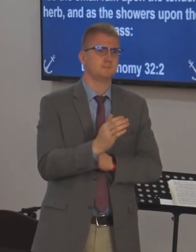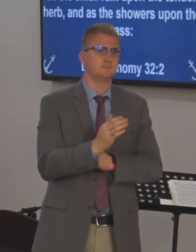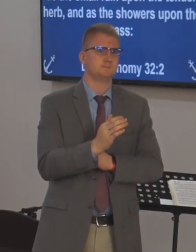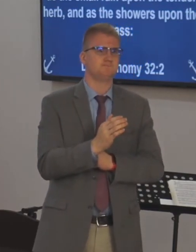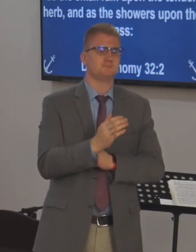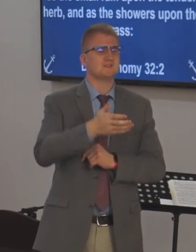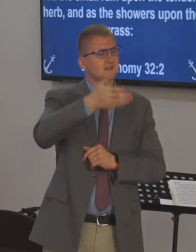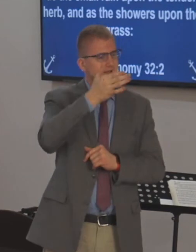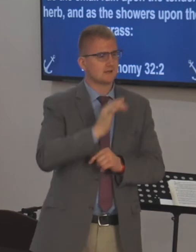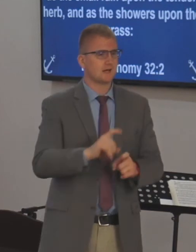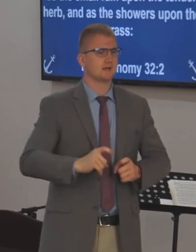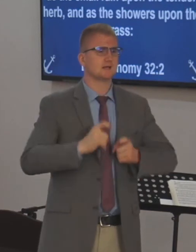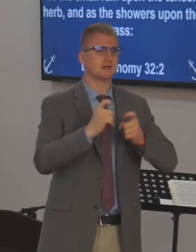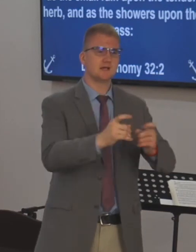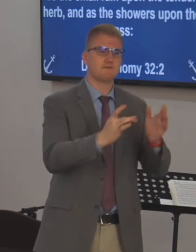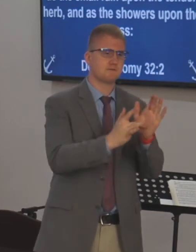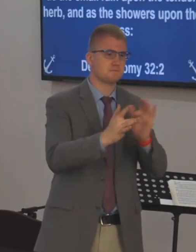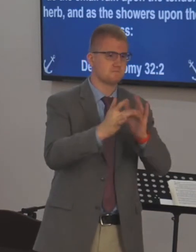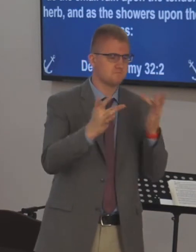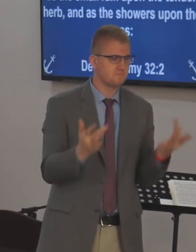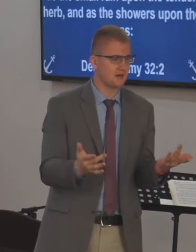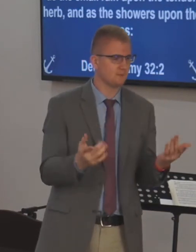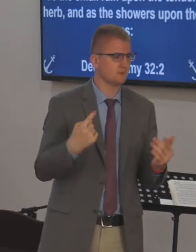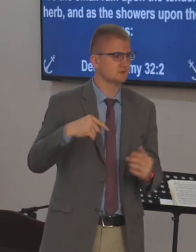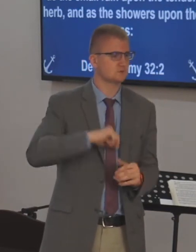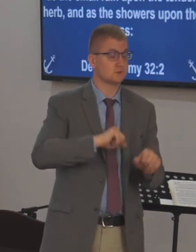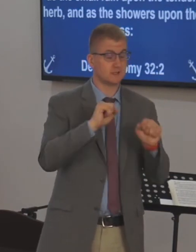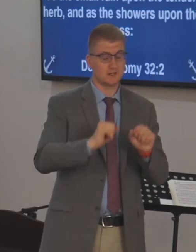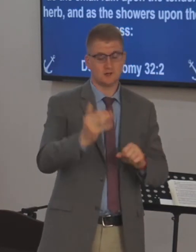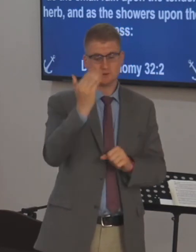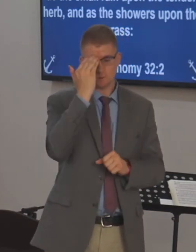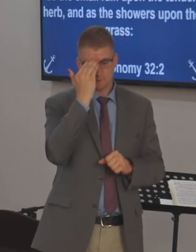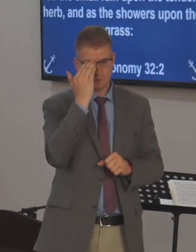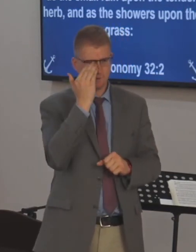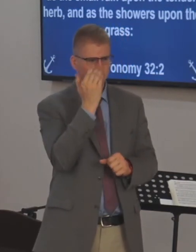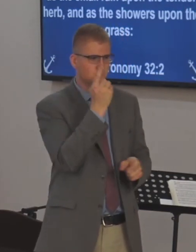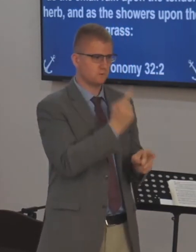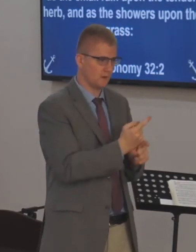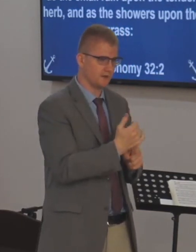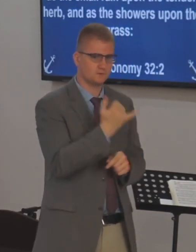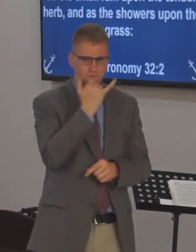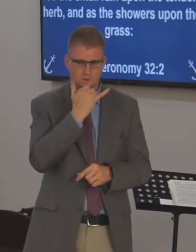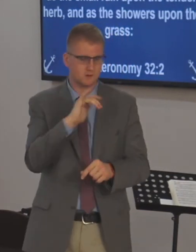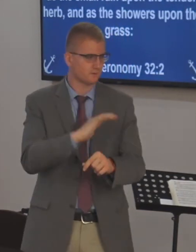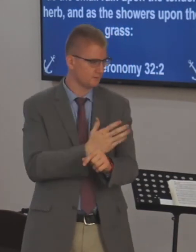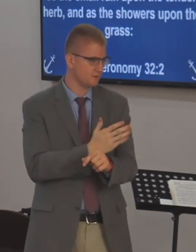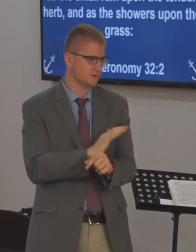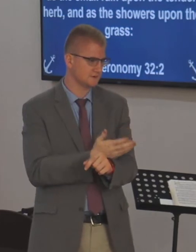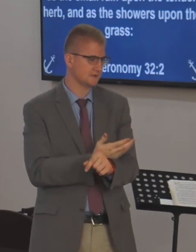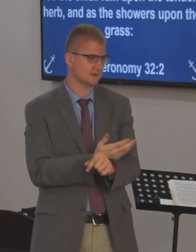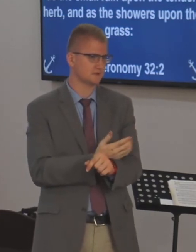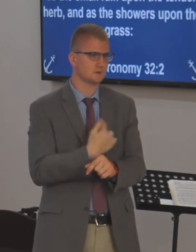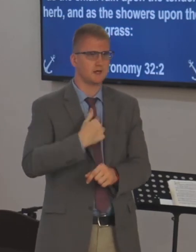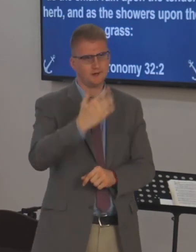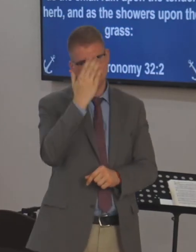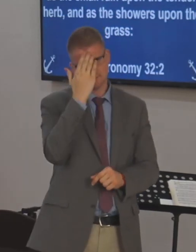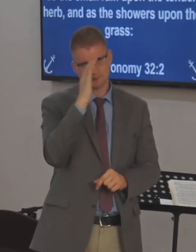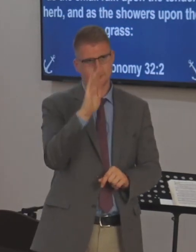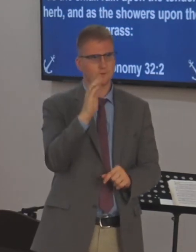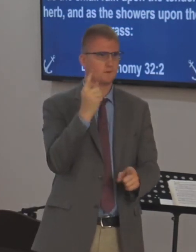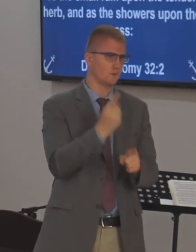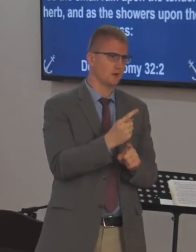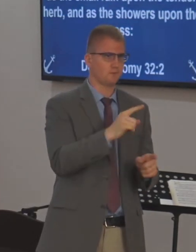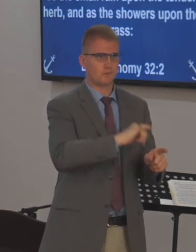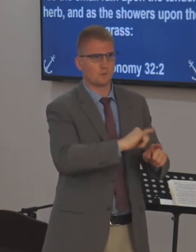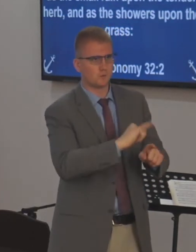right kind of music to listen to, because there is a, now I don't know the right terminology, so I'm going to say a couple of